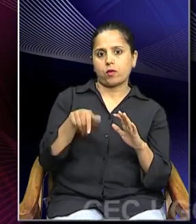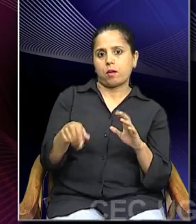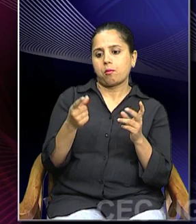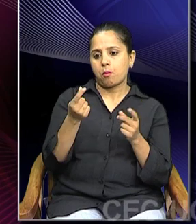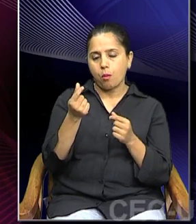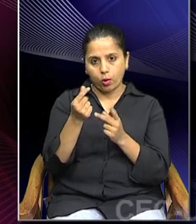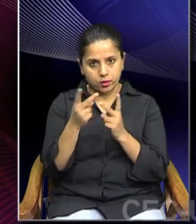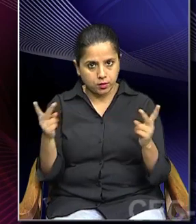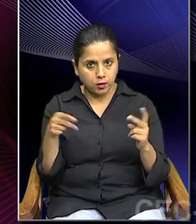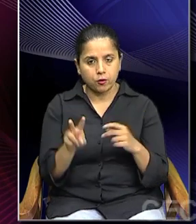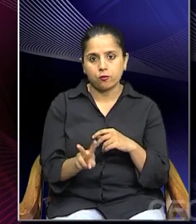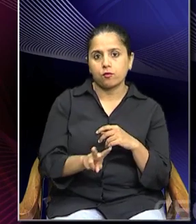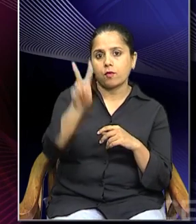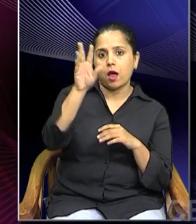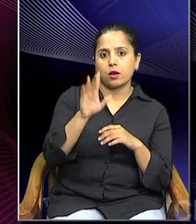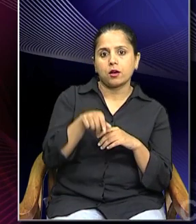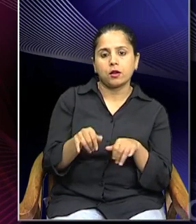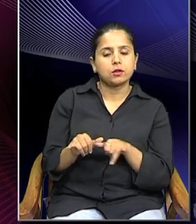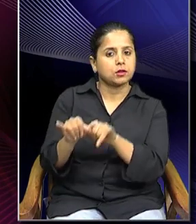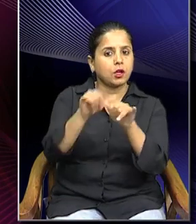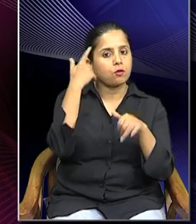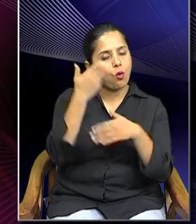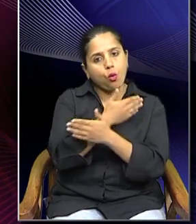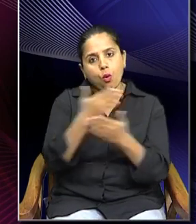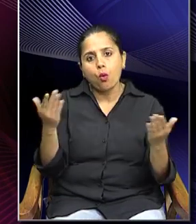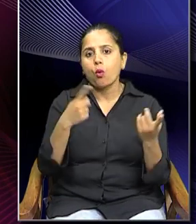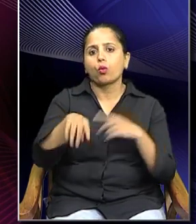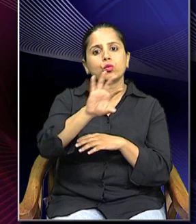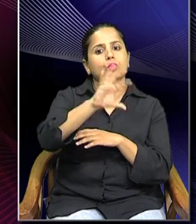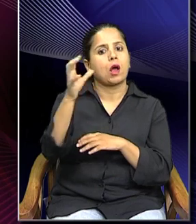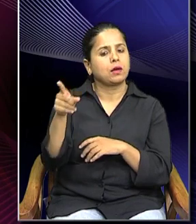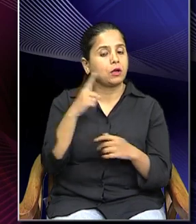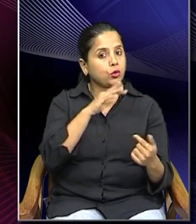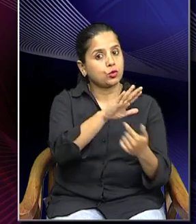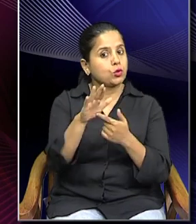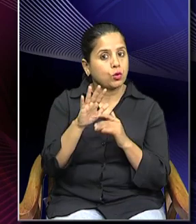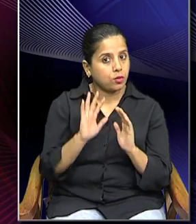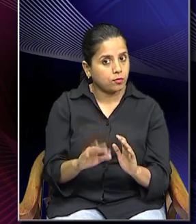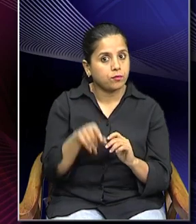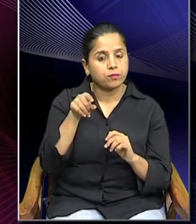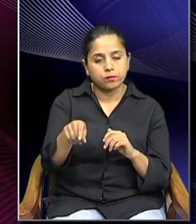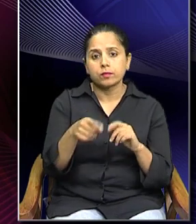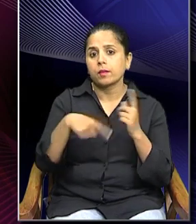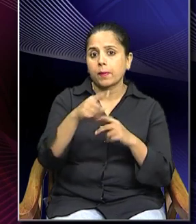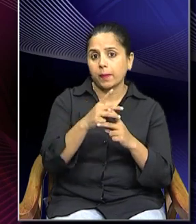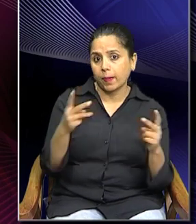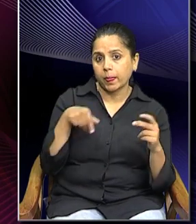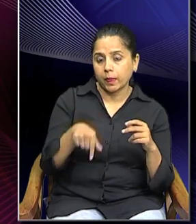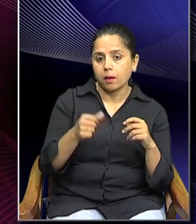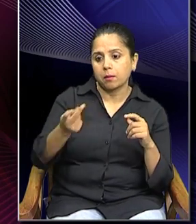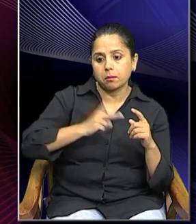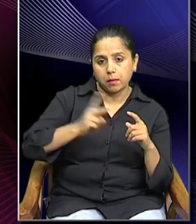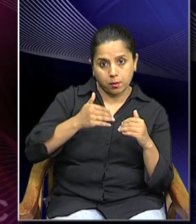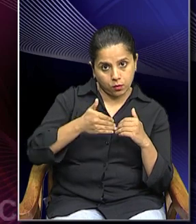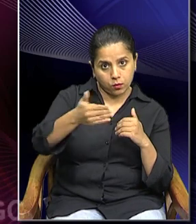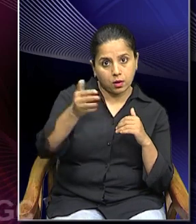monetary value which is common for all European countries. So, it represents that the transactions are going to take